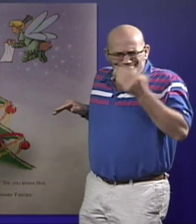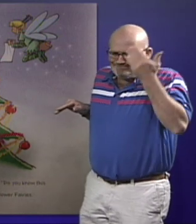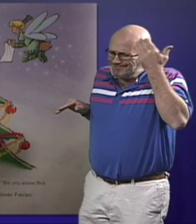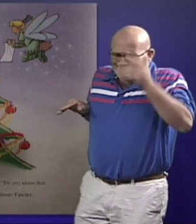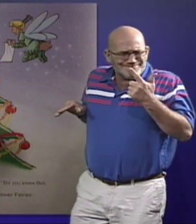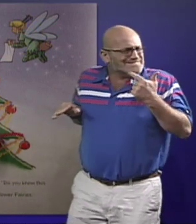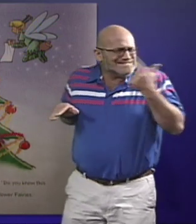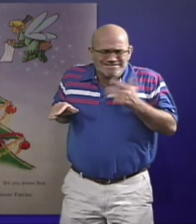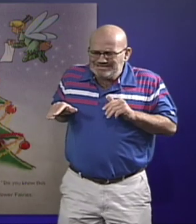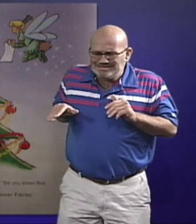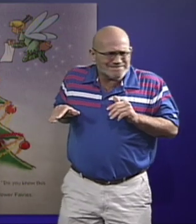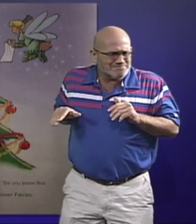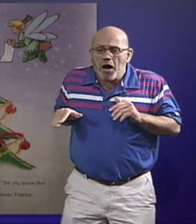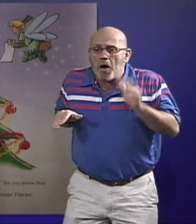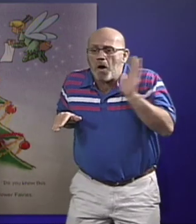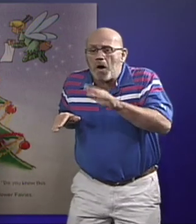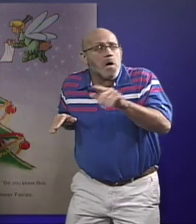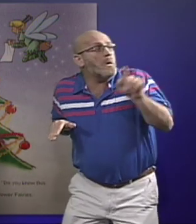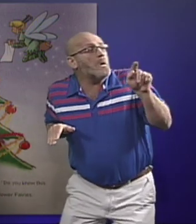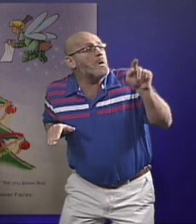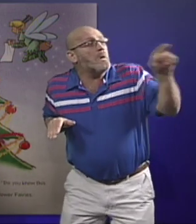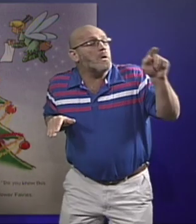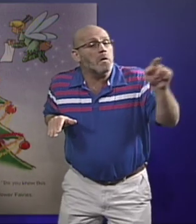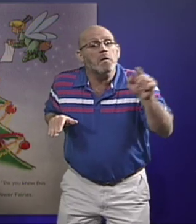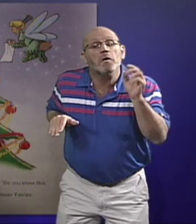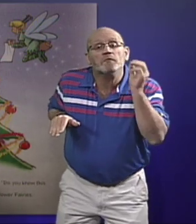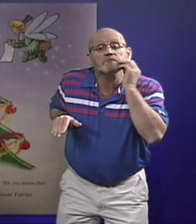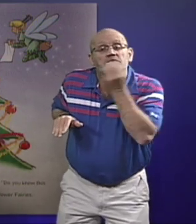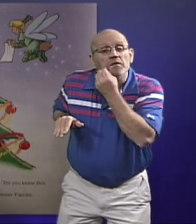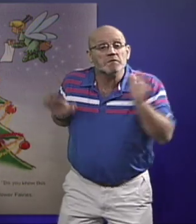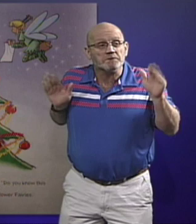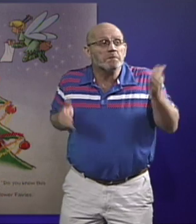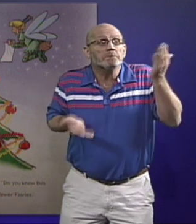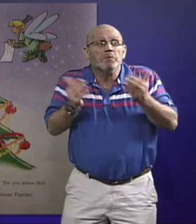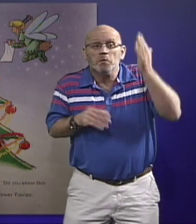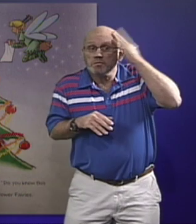Fairy. No, sorry, said the Christmas Fairy.